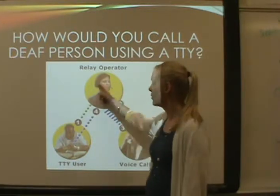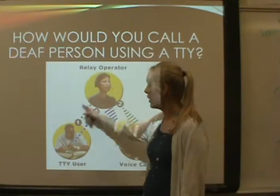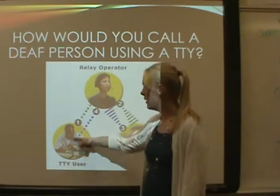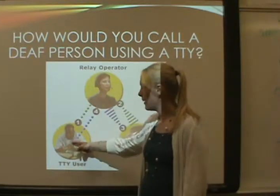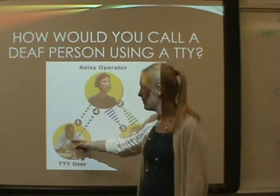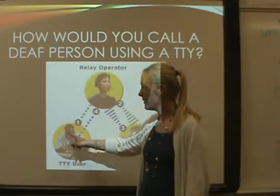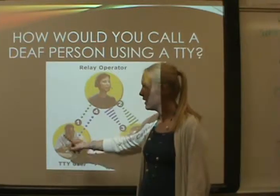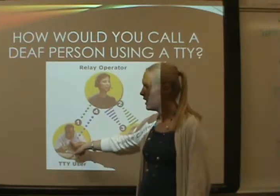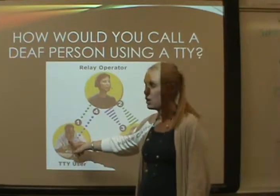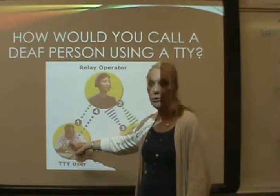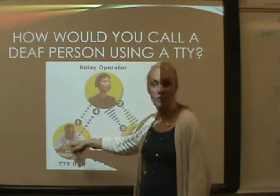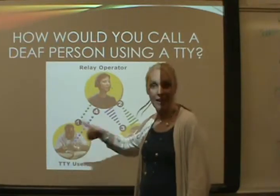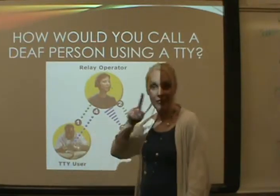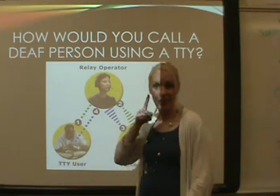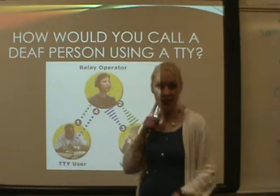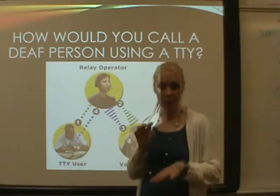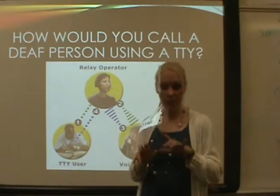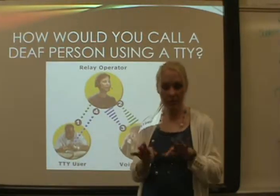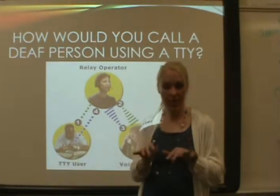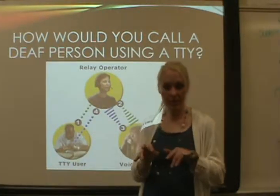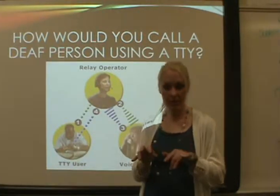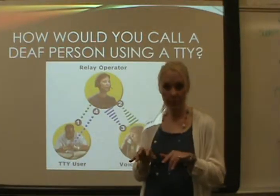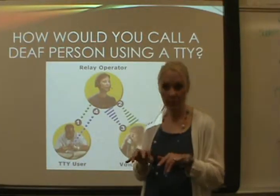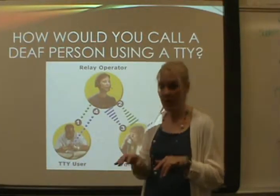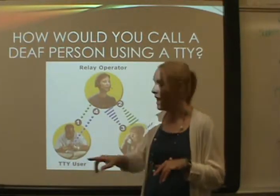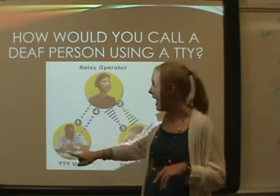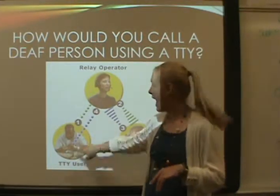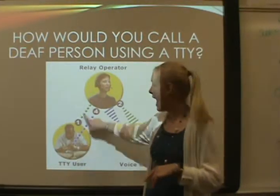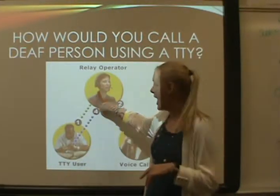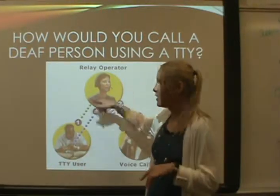call them. Your deaf friend will type, and your